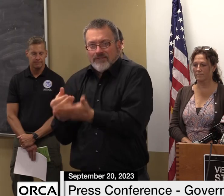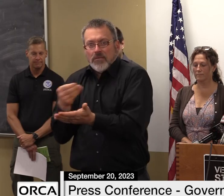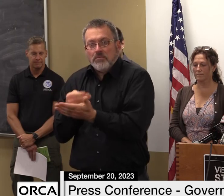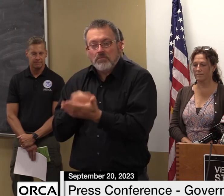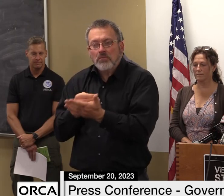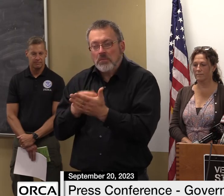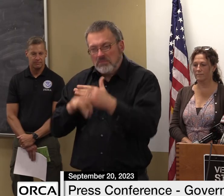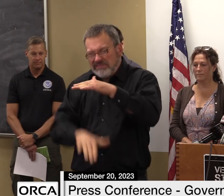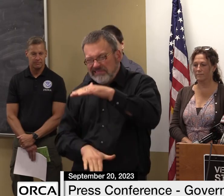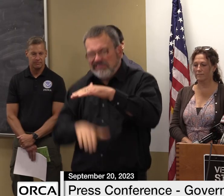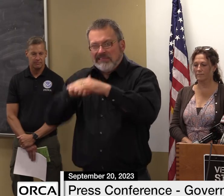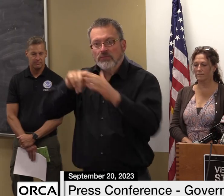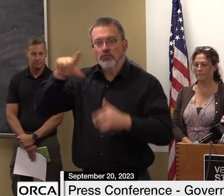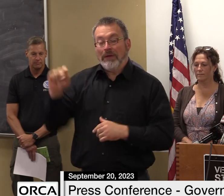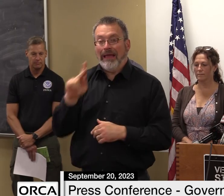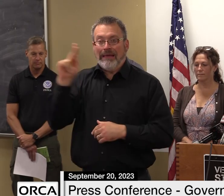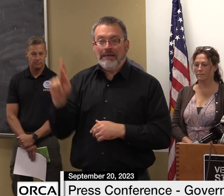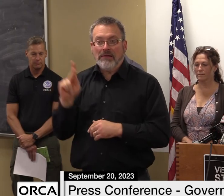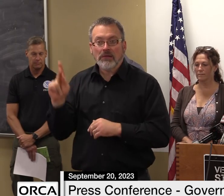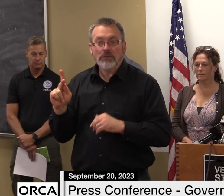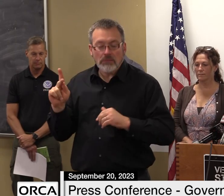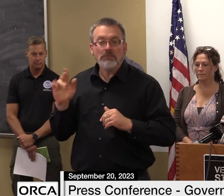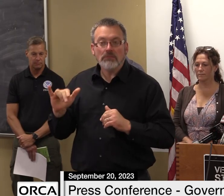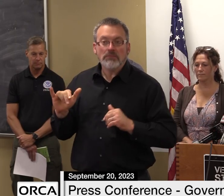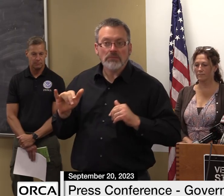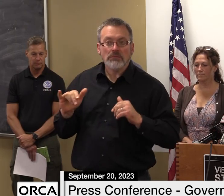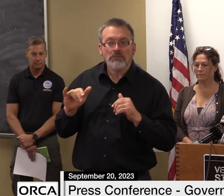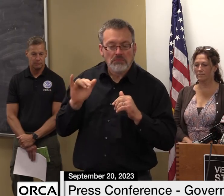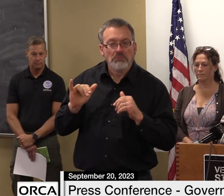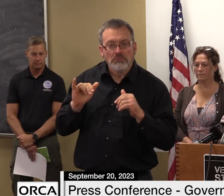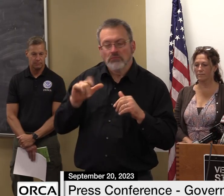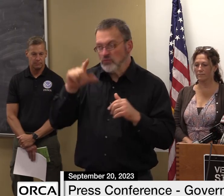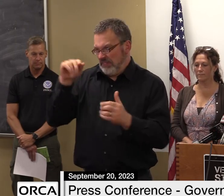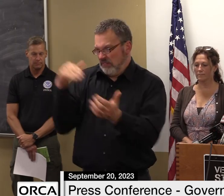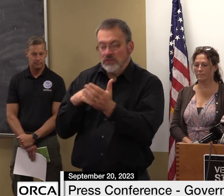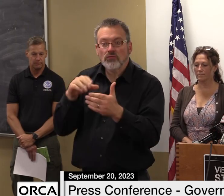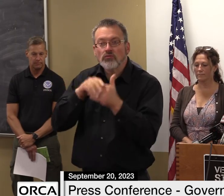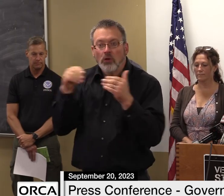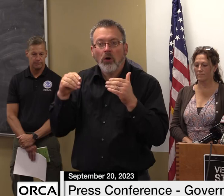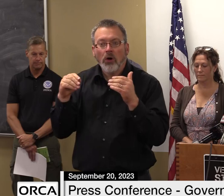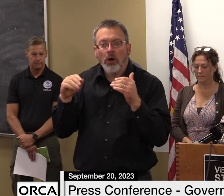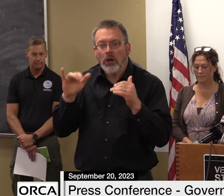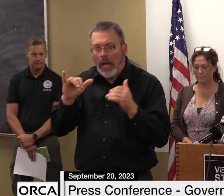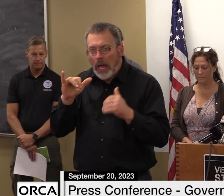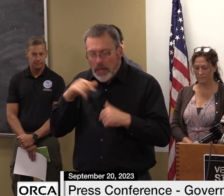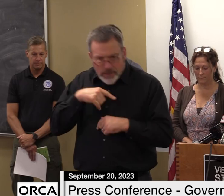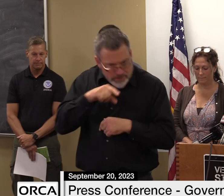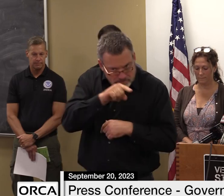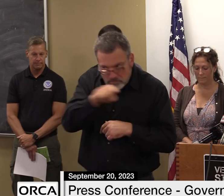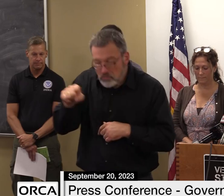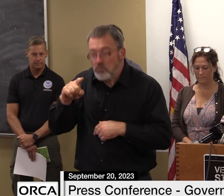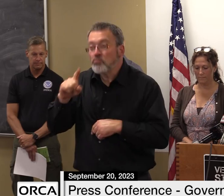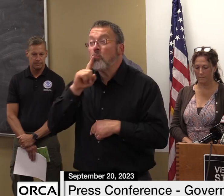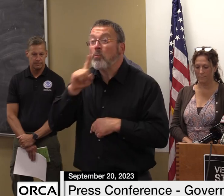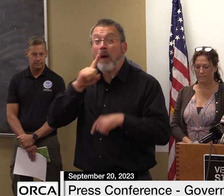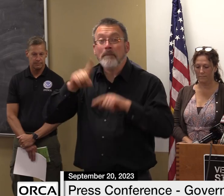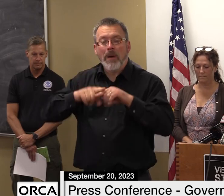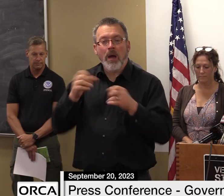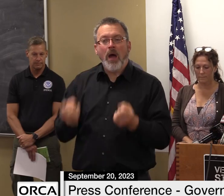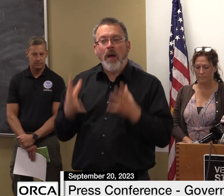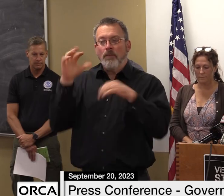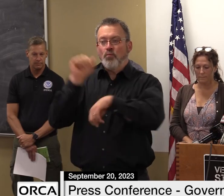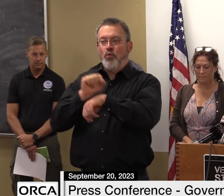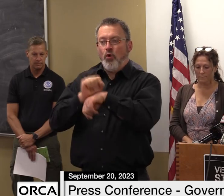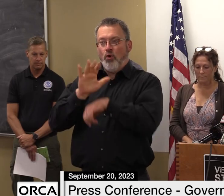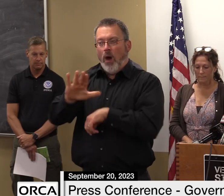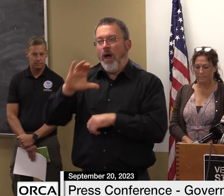an opportunity to go higher than $20,000, but it was based on how many employees they had. Today, we're announcing that we want